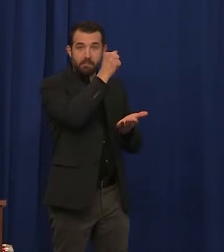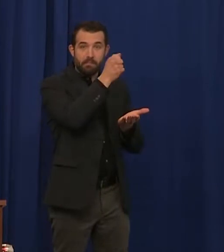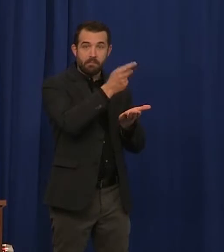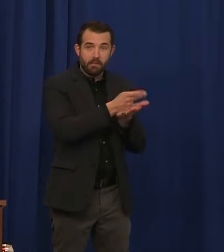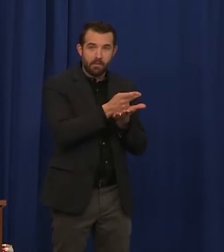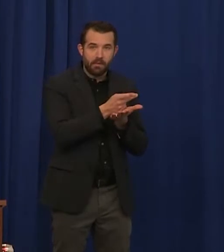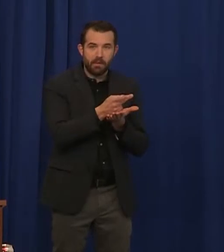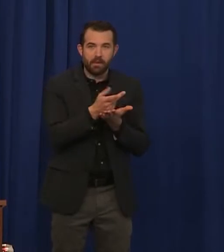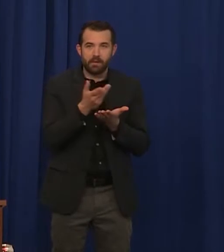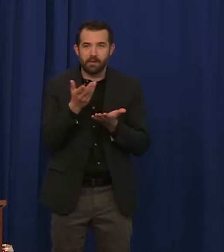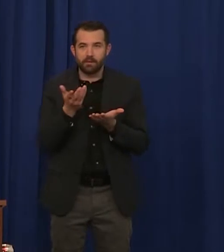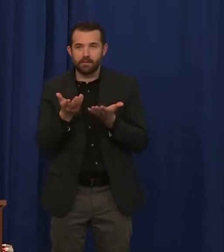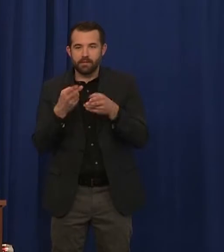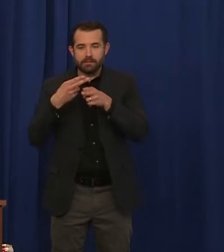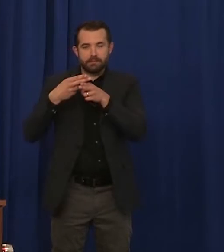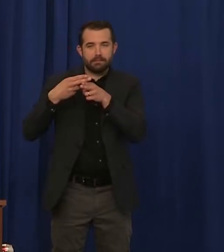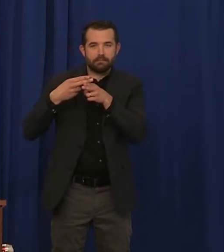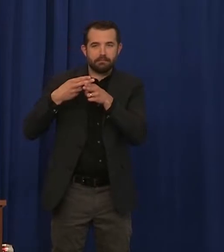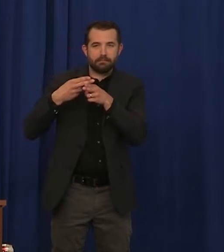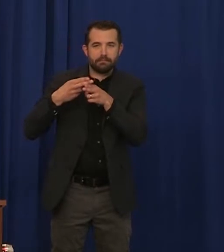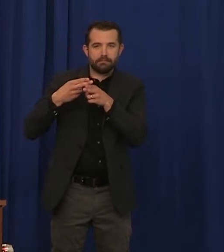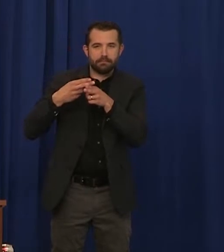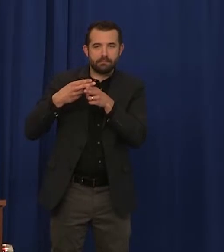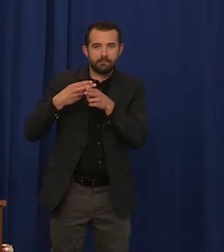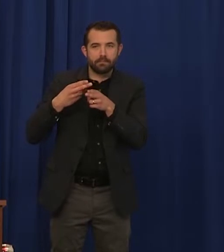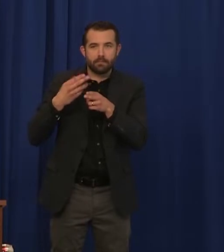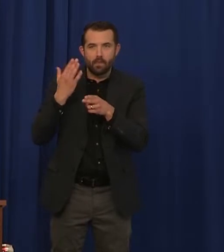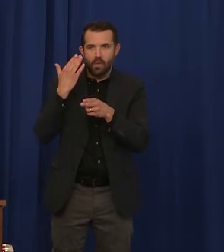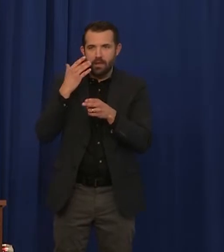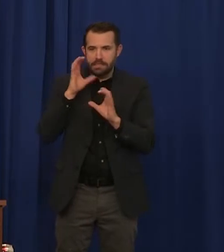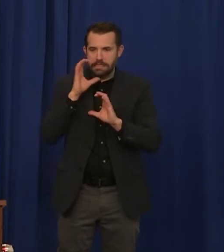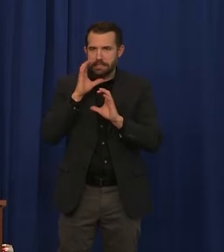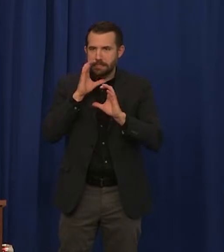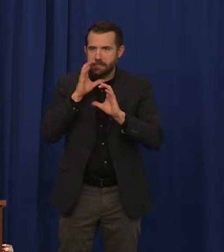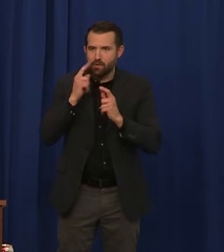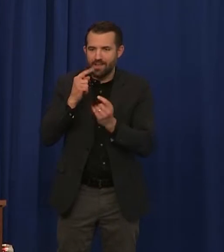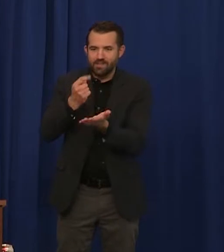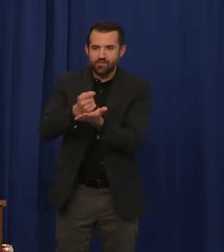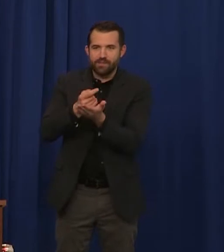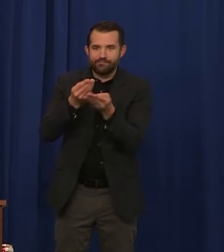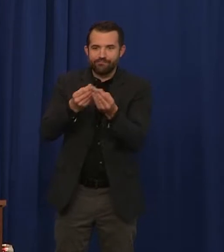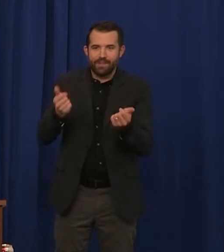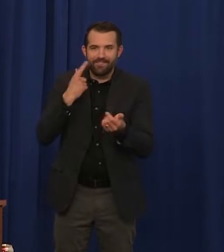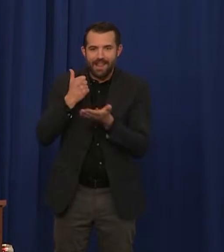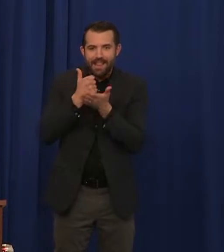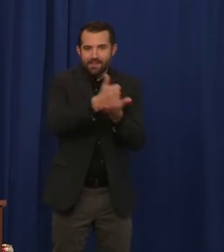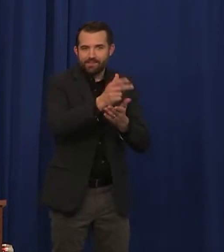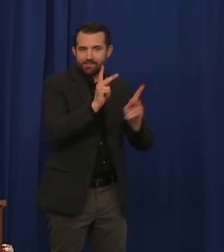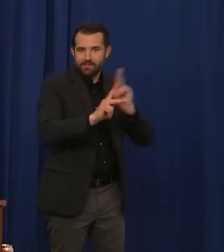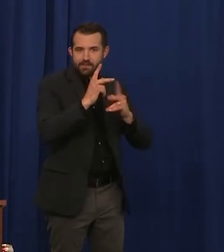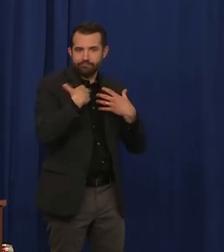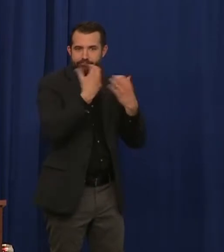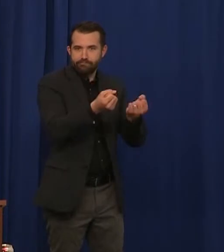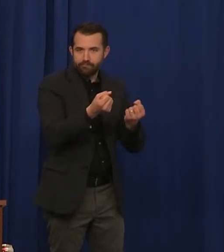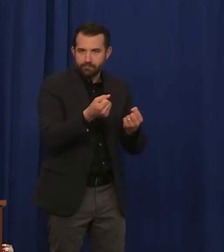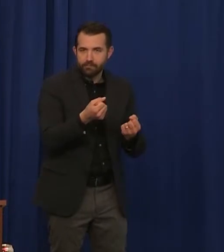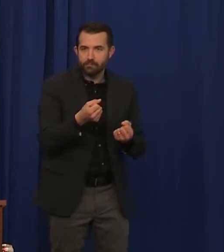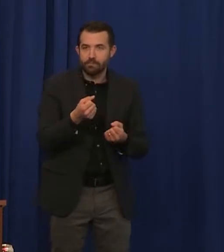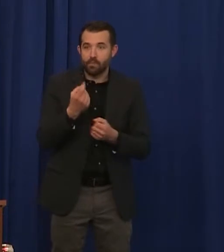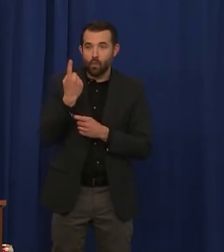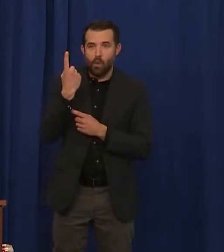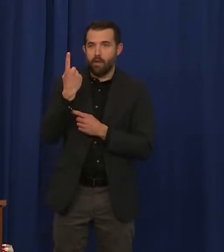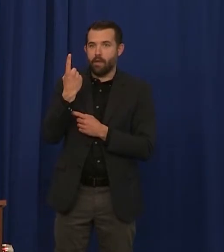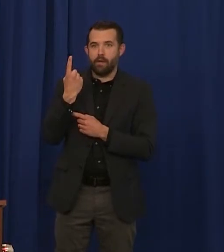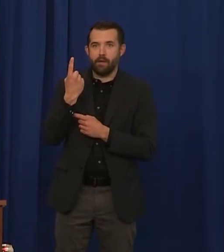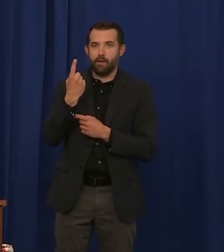because of the pressing need to find therapies for individuals. One of the basic needs or requirements for that to move